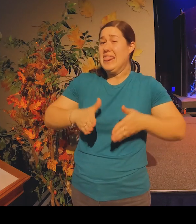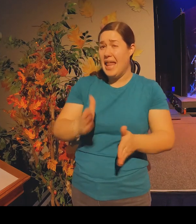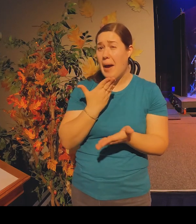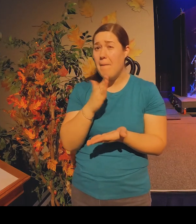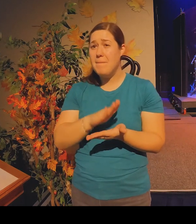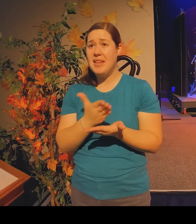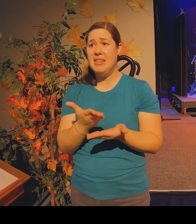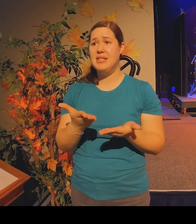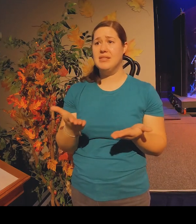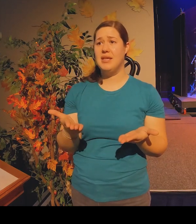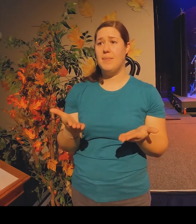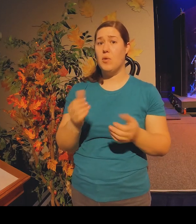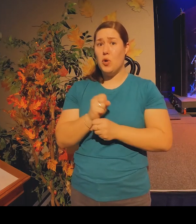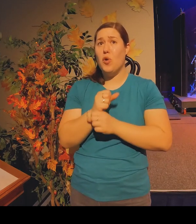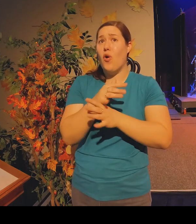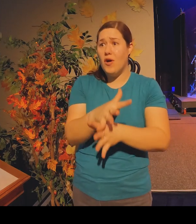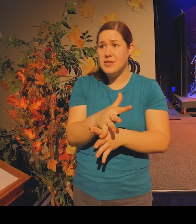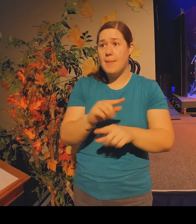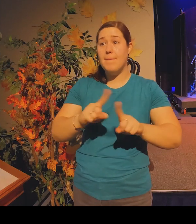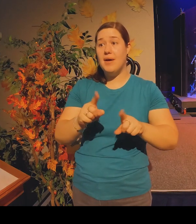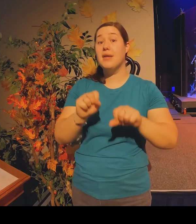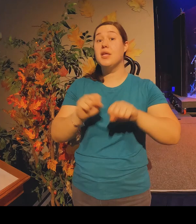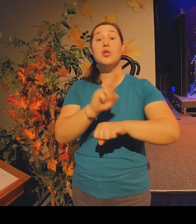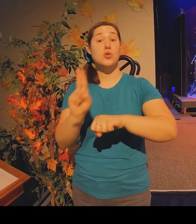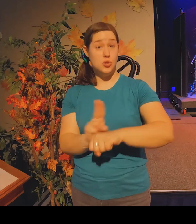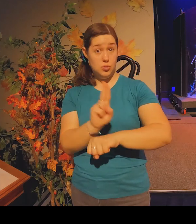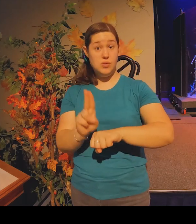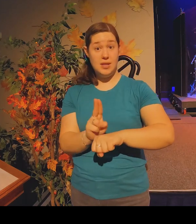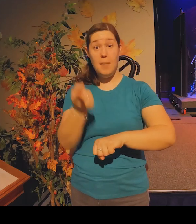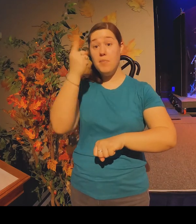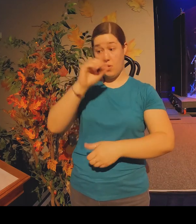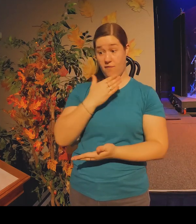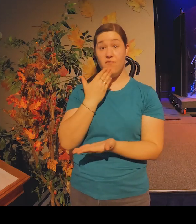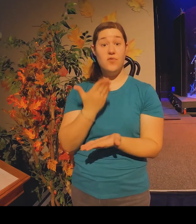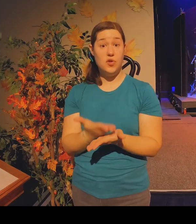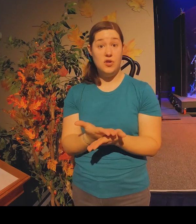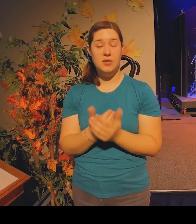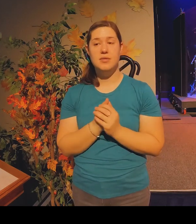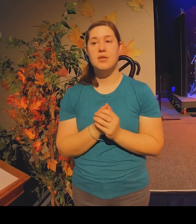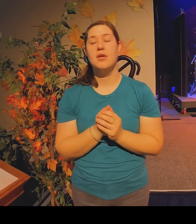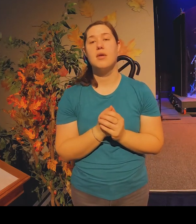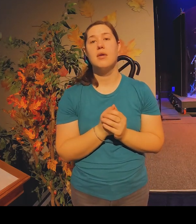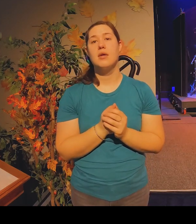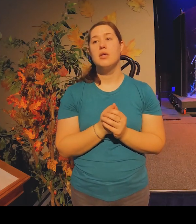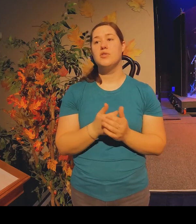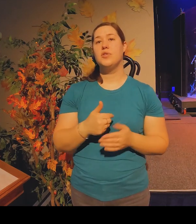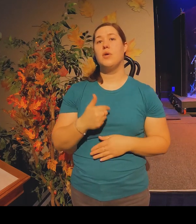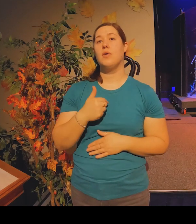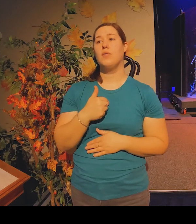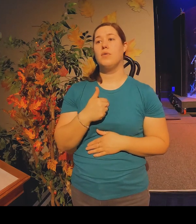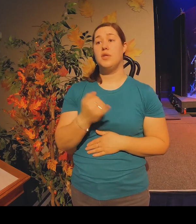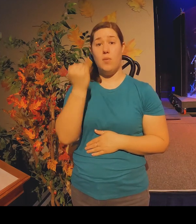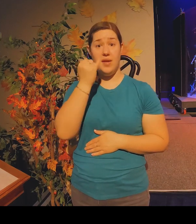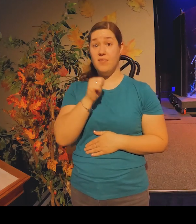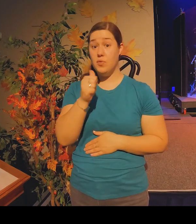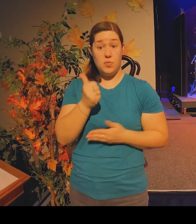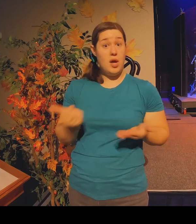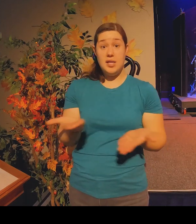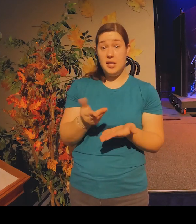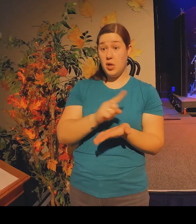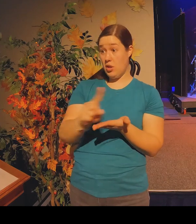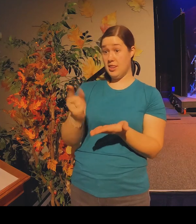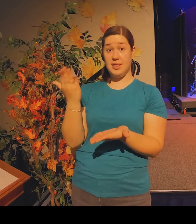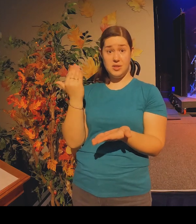transcripts of the message. You can get that as you leave or go on the website or YouTube and listen to it, because I believe it'll be a helpful message for you if